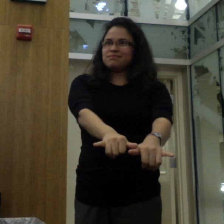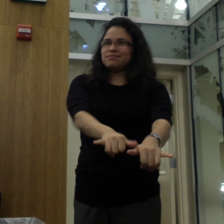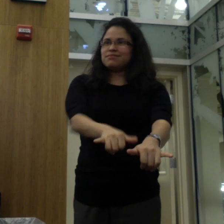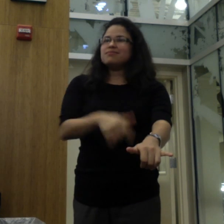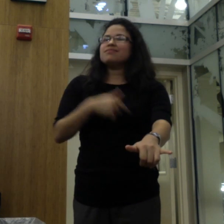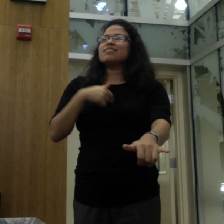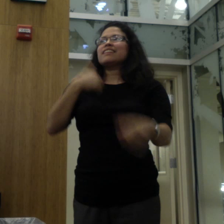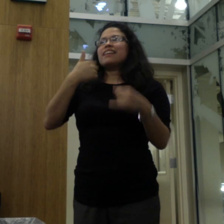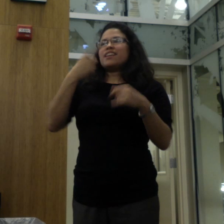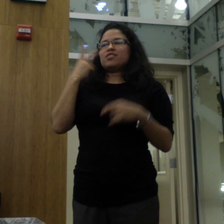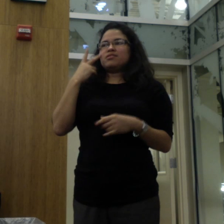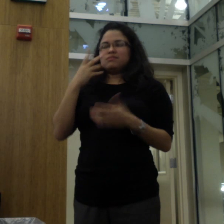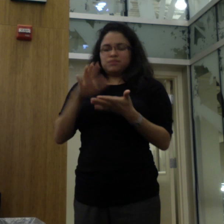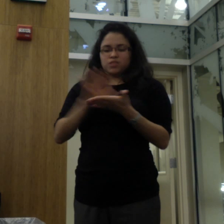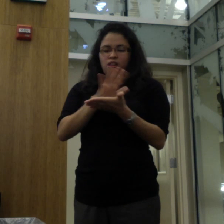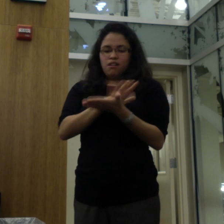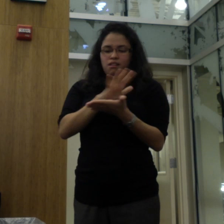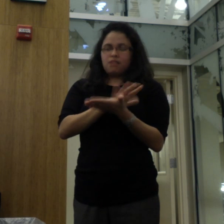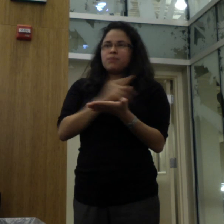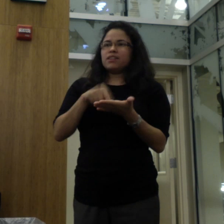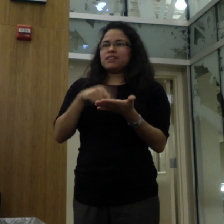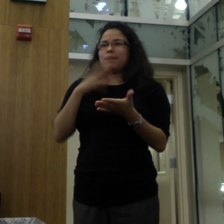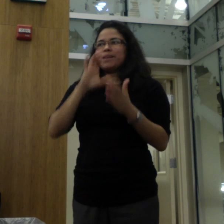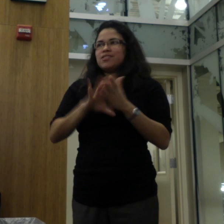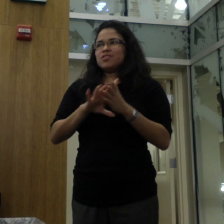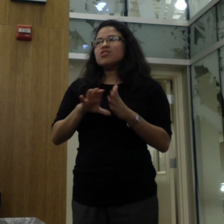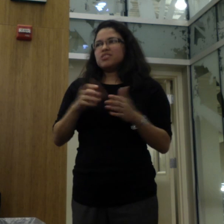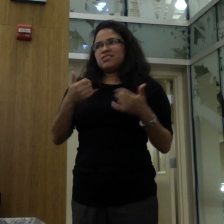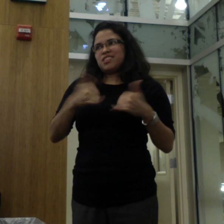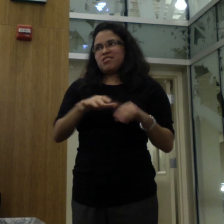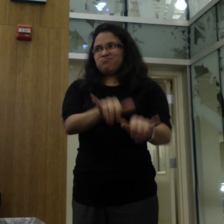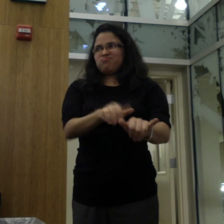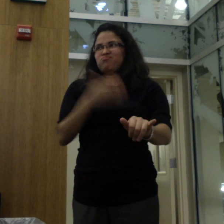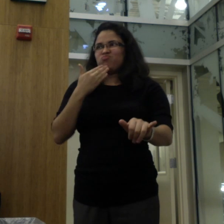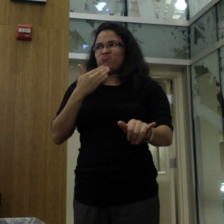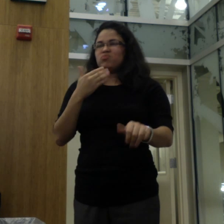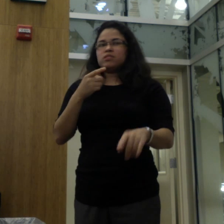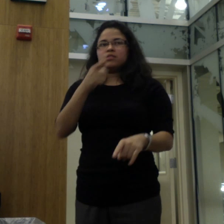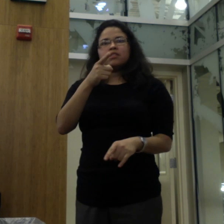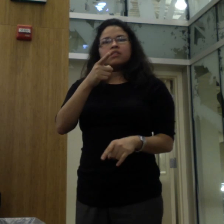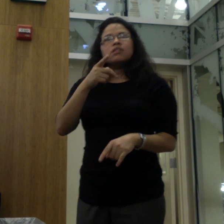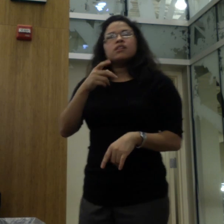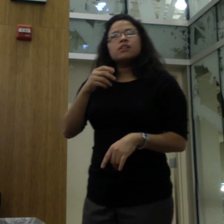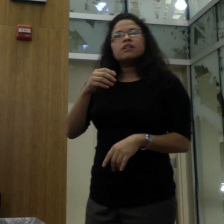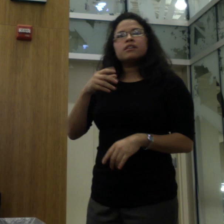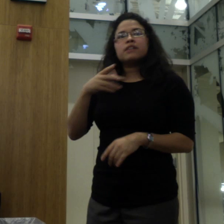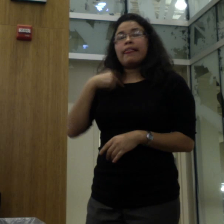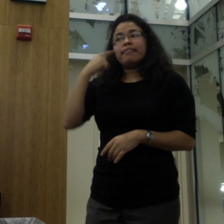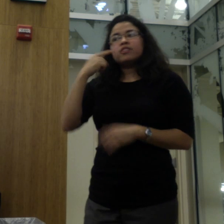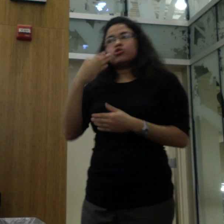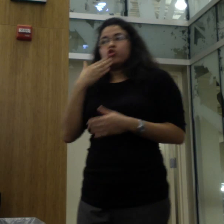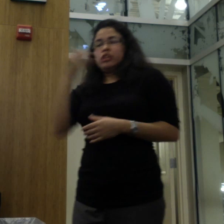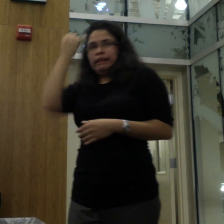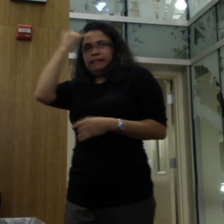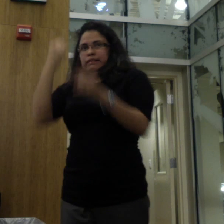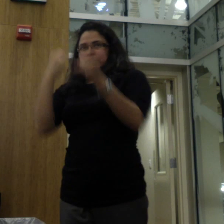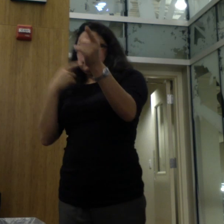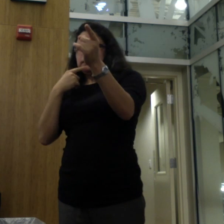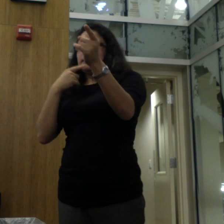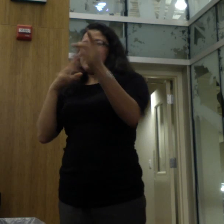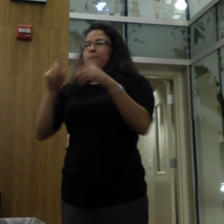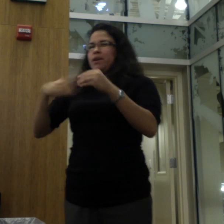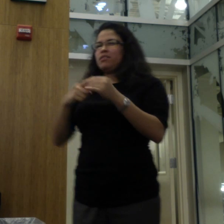and things like that. Yeah. Making copies of things is an excellent idea. The other thing to keep in mind, if you